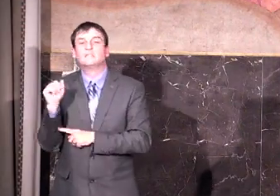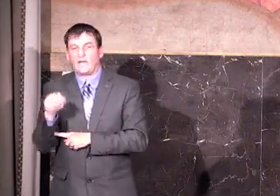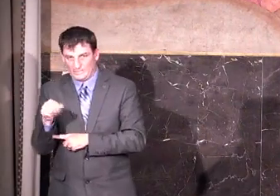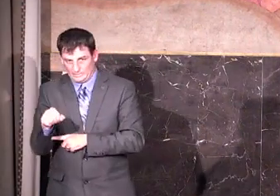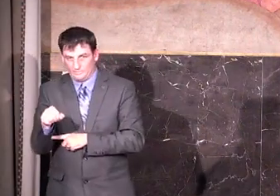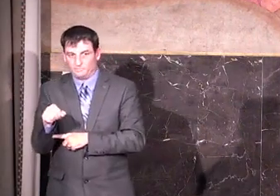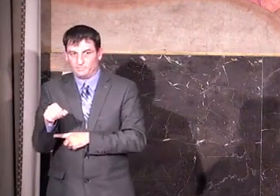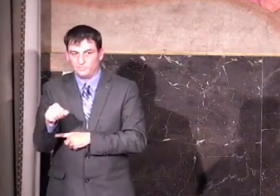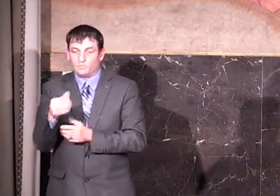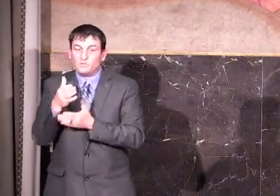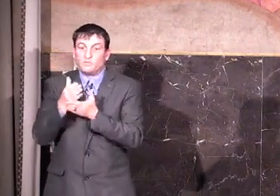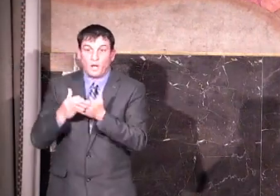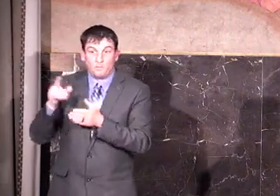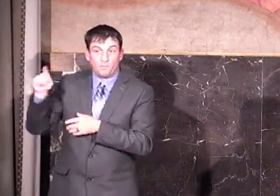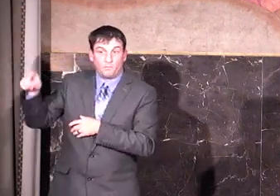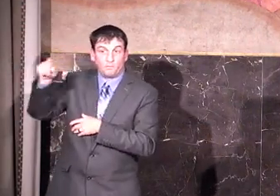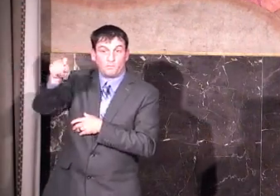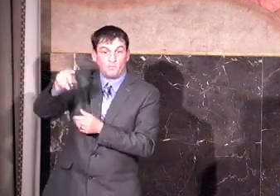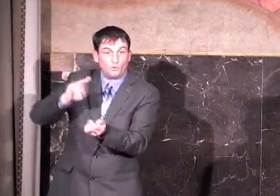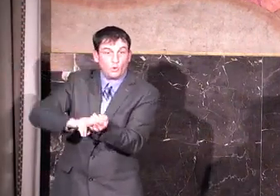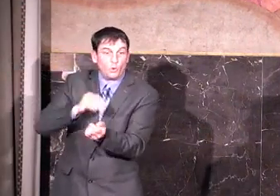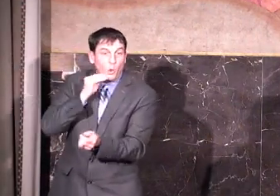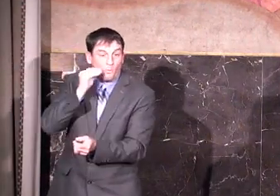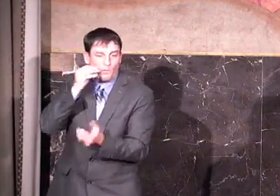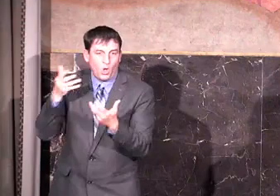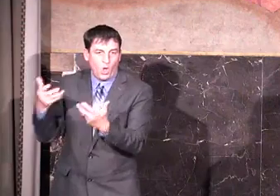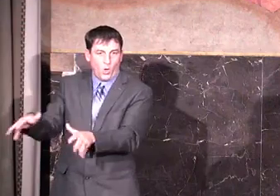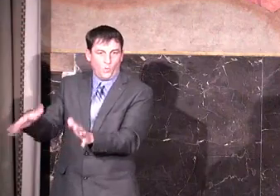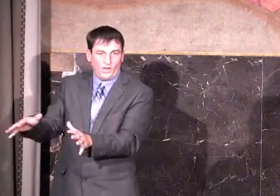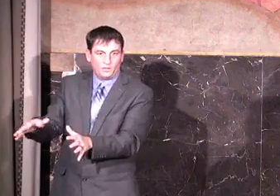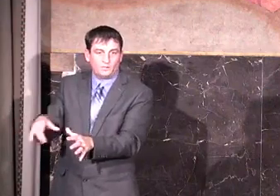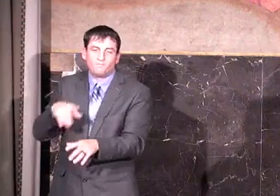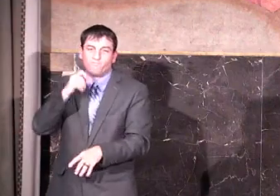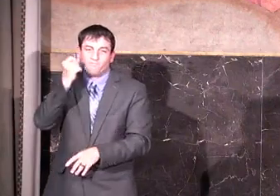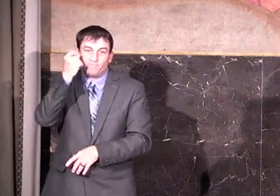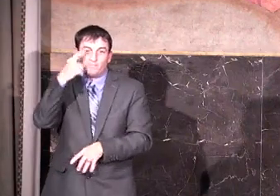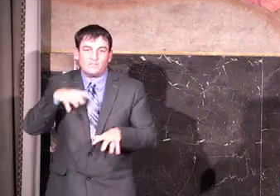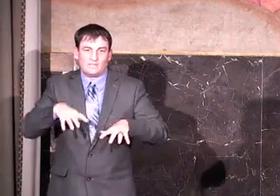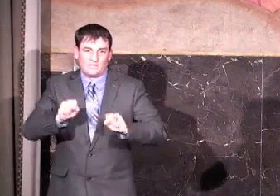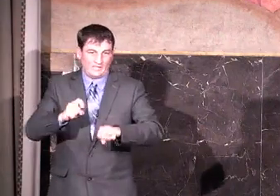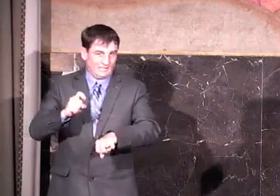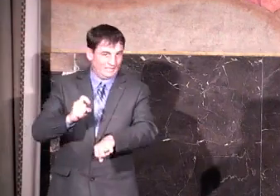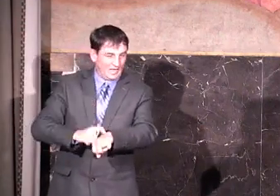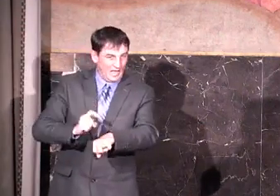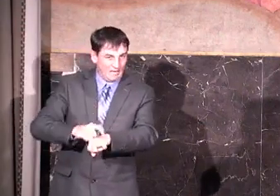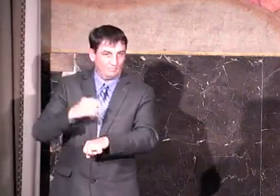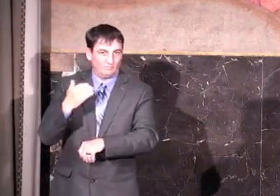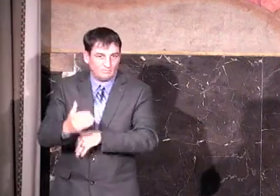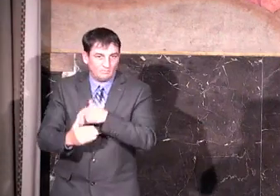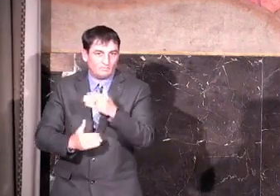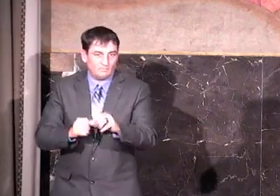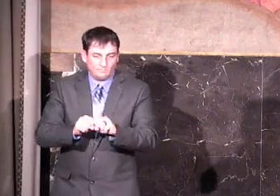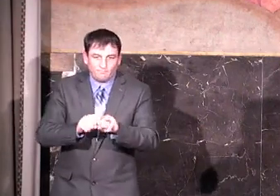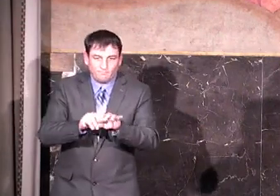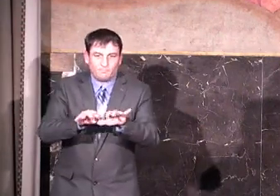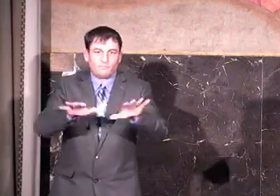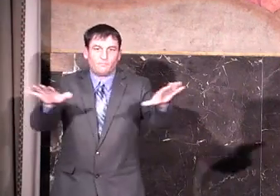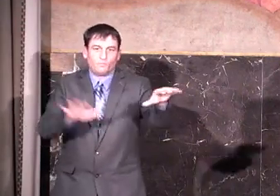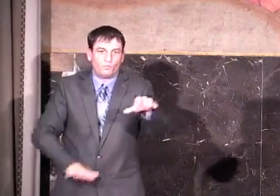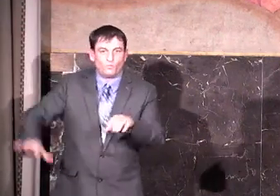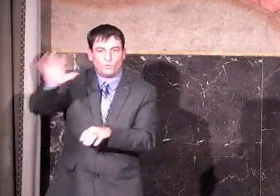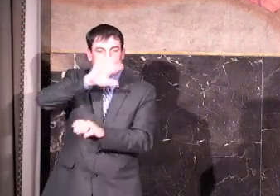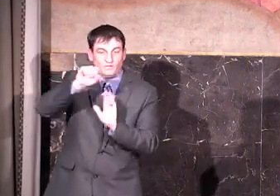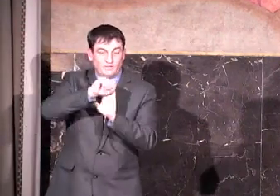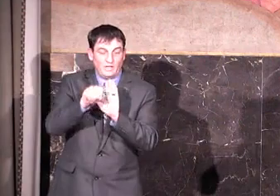already doing that in certain nursing homes. It takes some period of time to get that done across the state. But as we